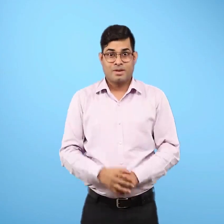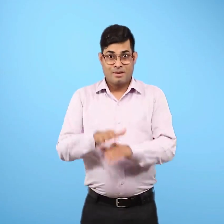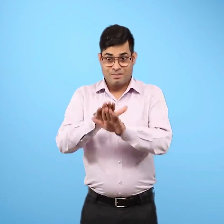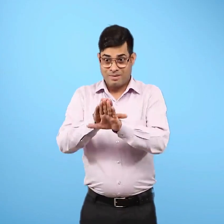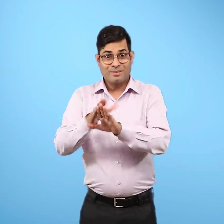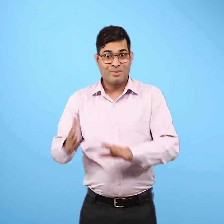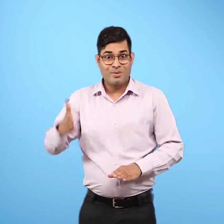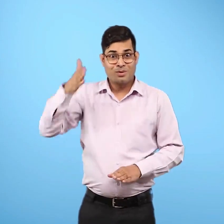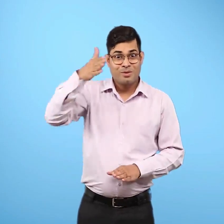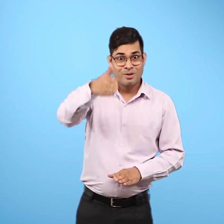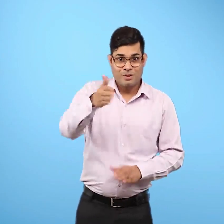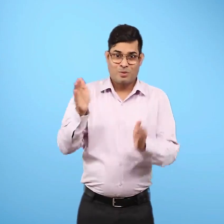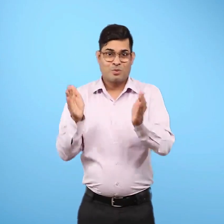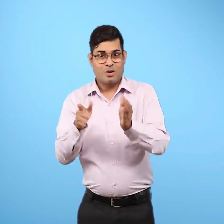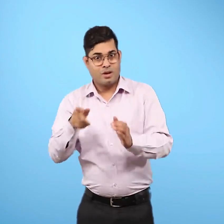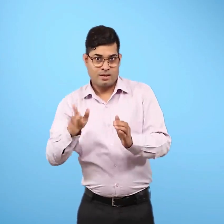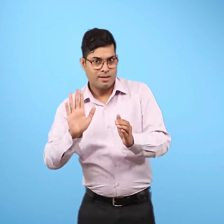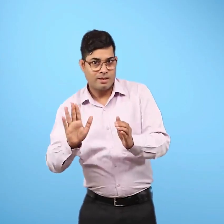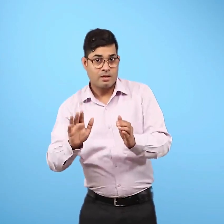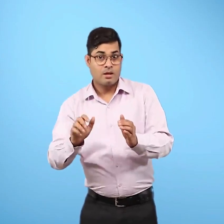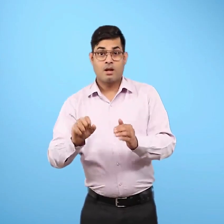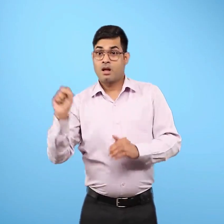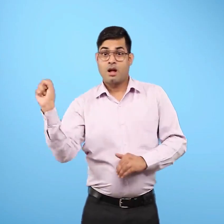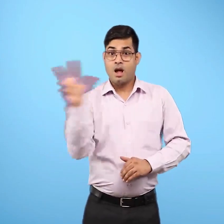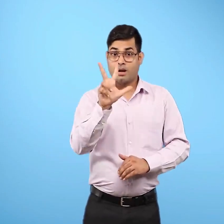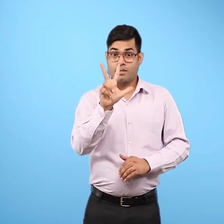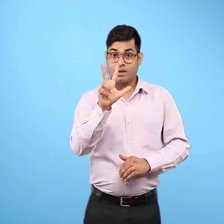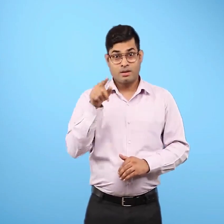How much milk would the baby blue whale drink in 8 months?